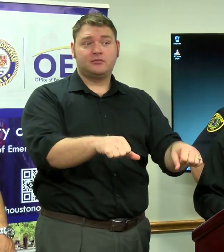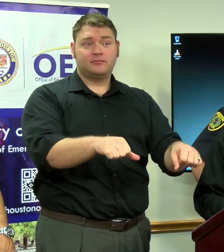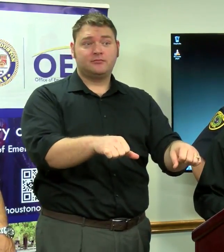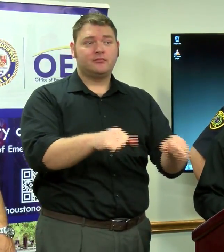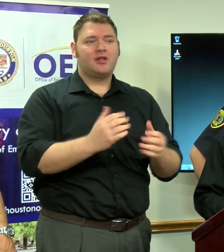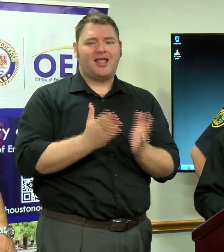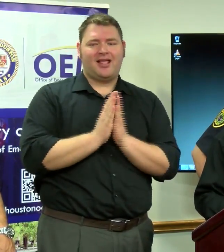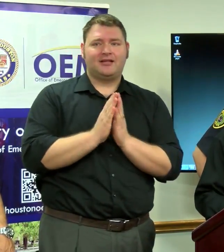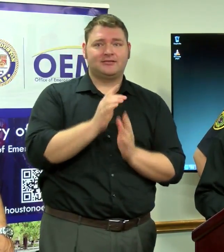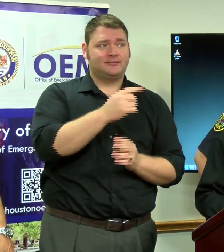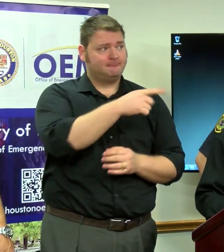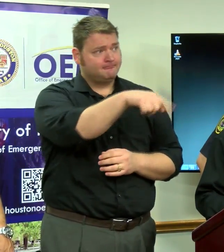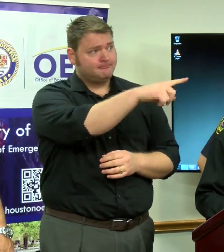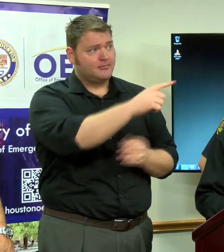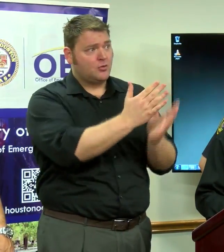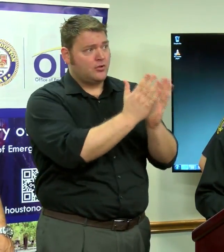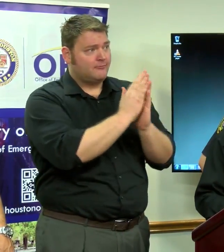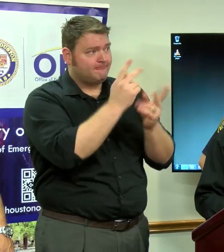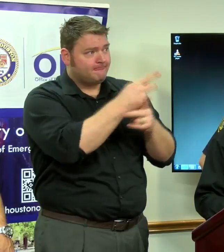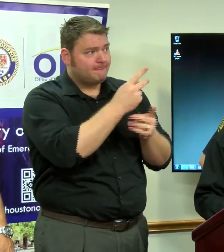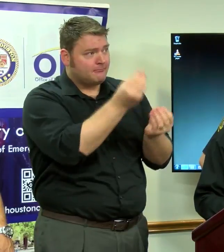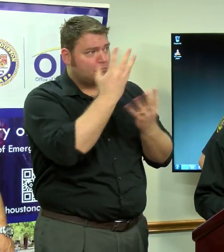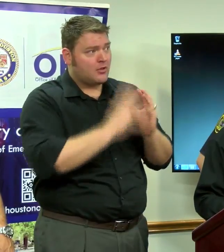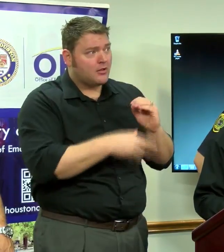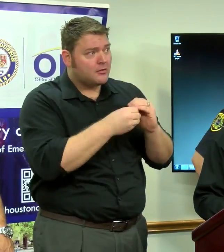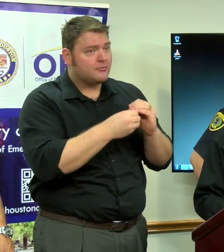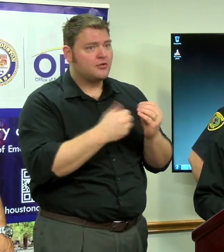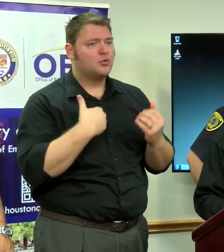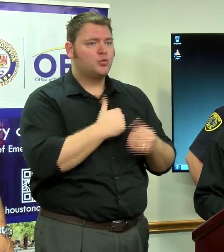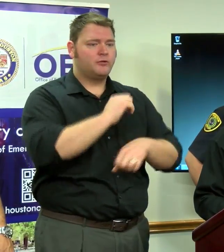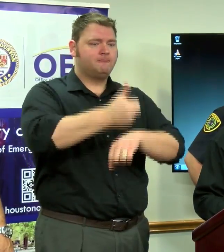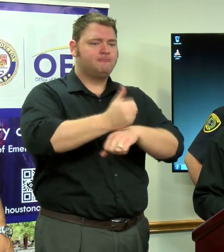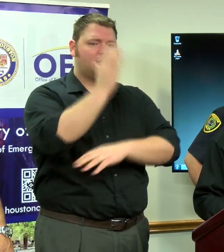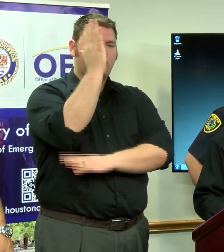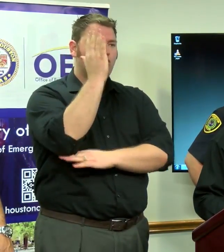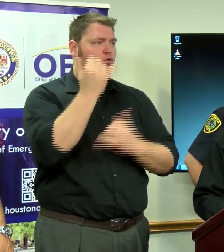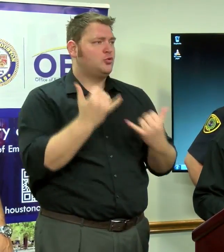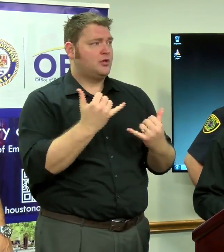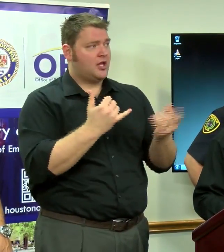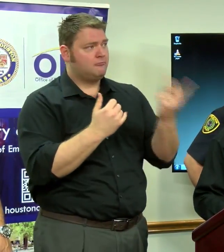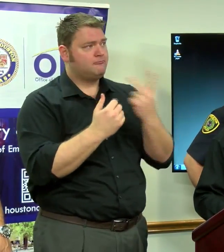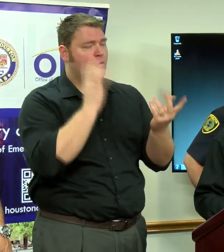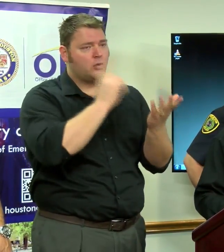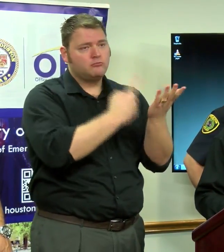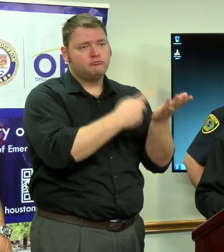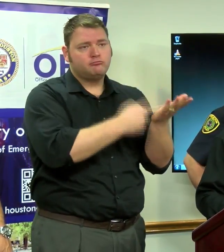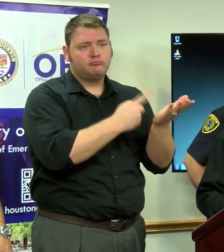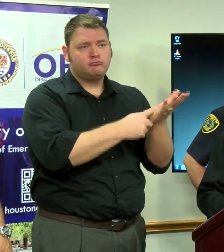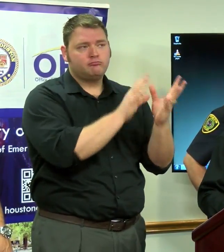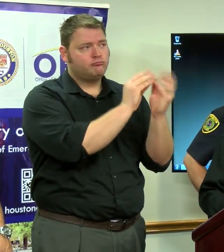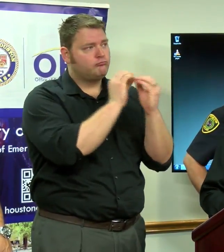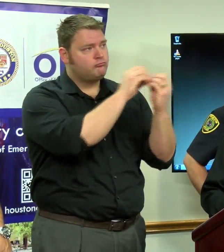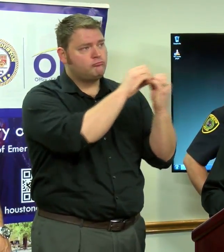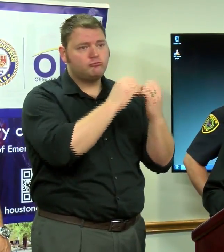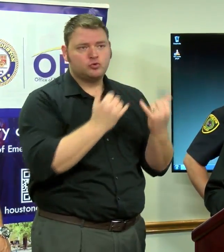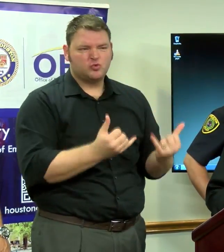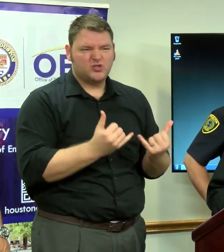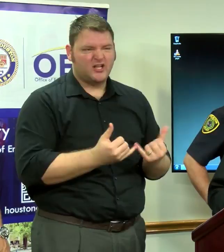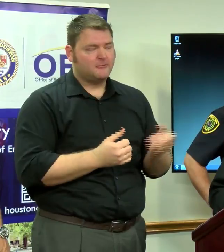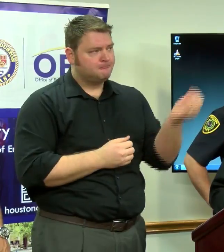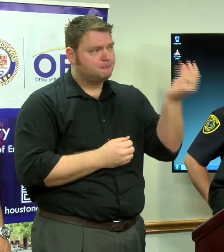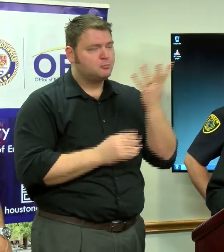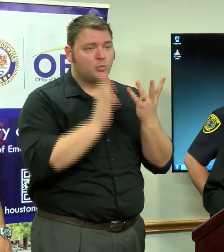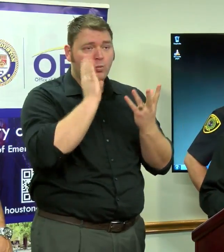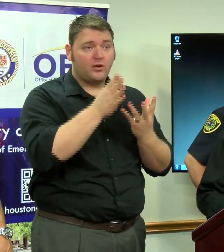additional information on that, and we are scheduled to talk again somewhere around noon or a little after noon. So I do want to highlight